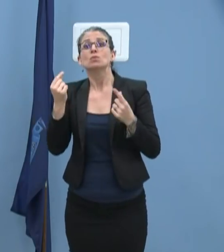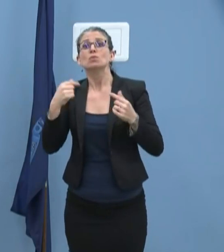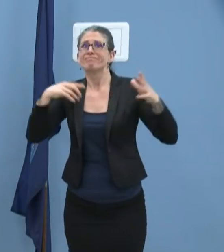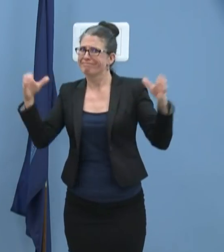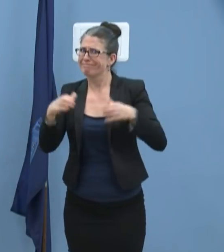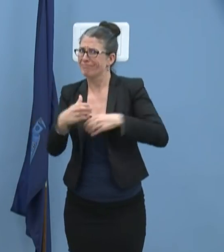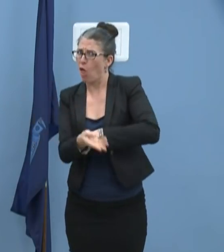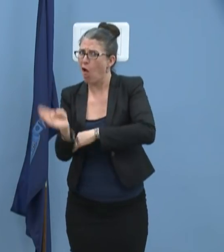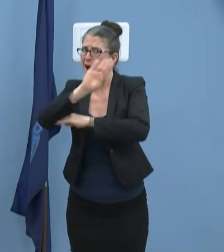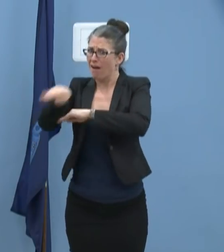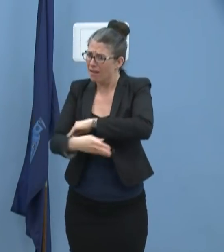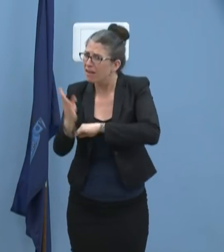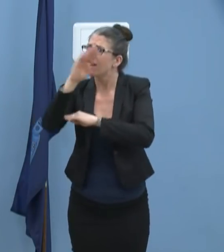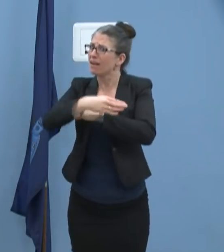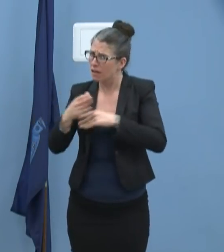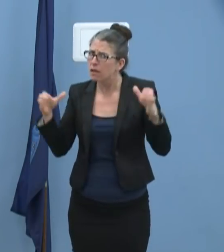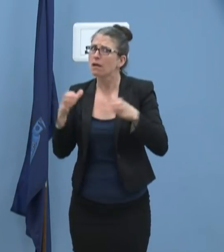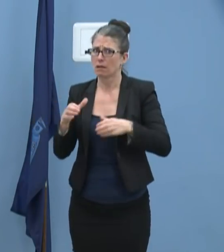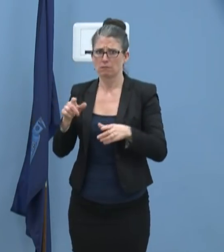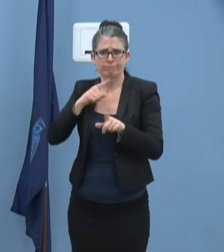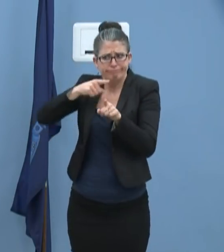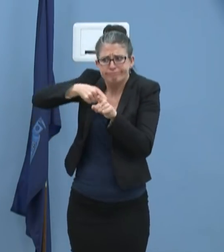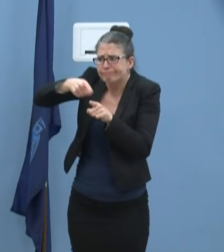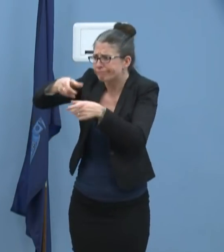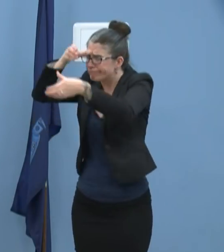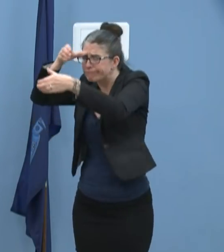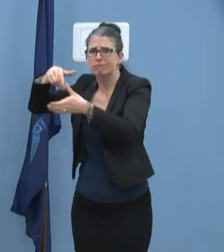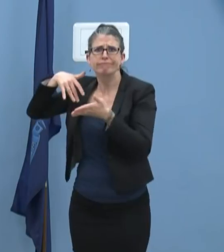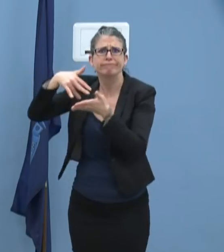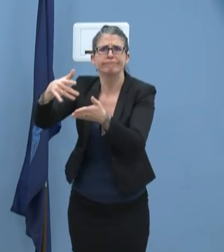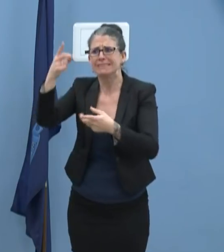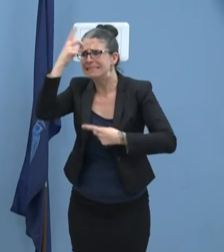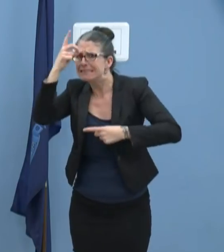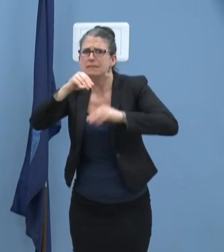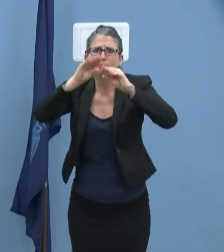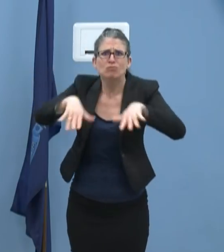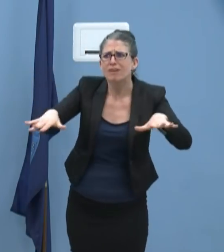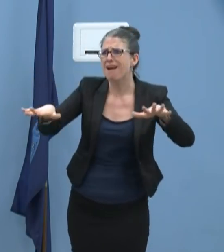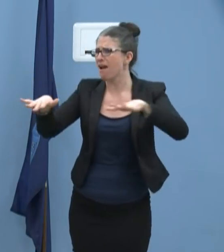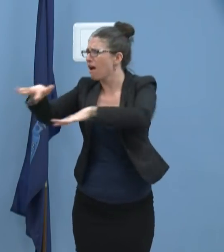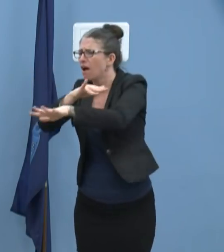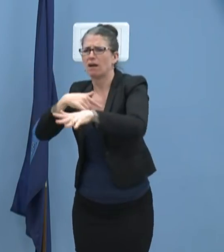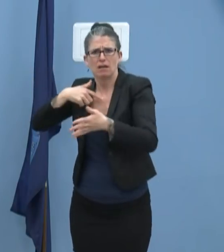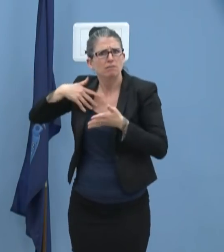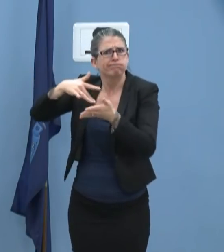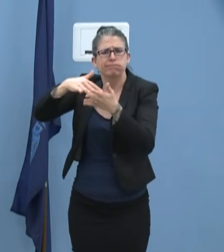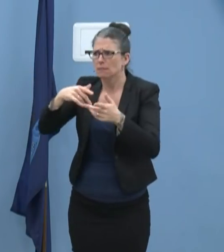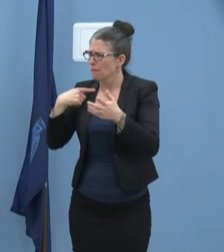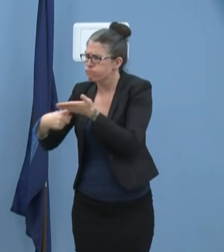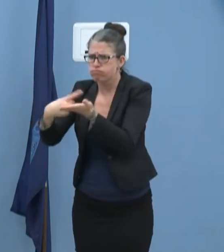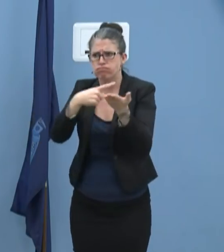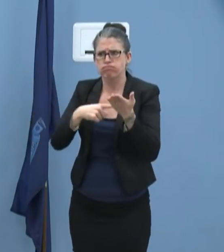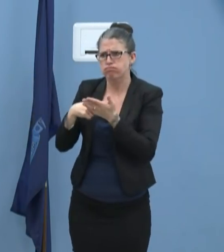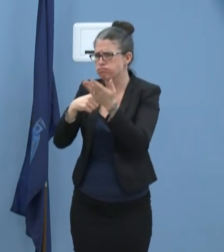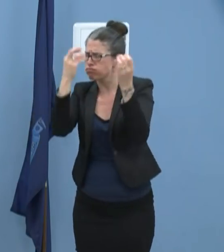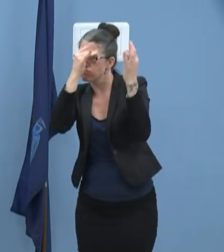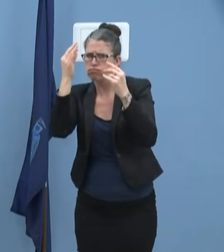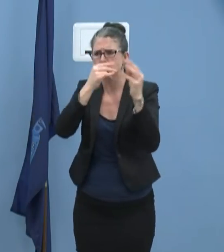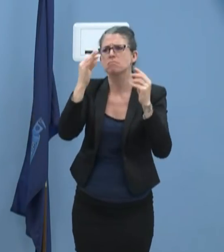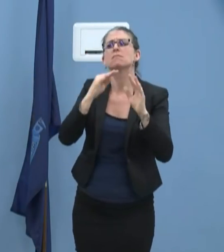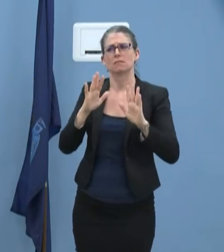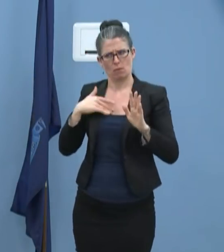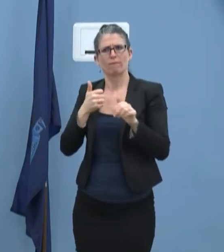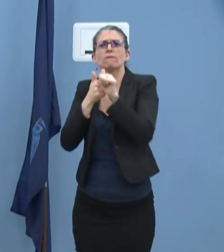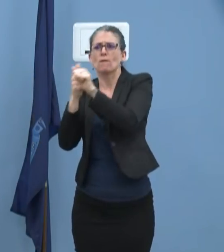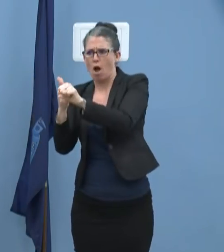epidemiology team, and our experts in interpretation of laboratory results. We're also keeping tabs on what the U.S. CDC